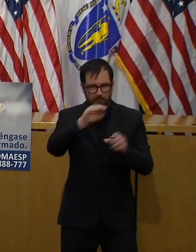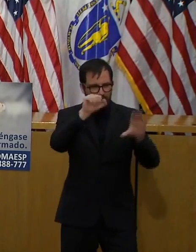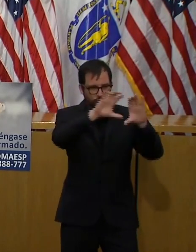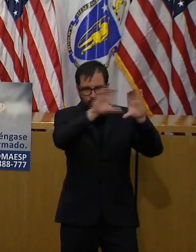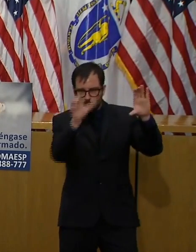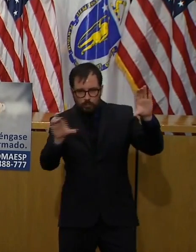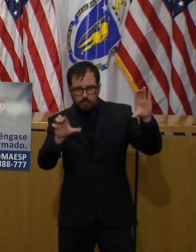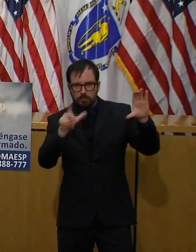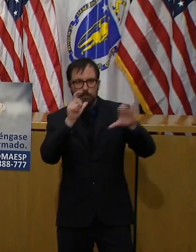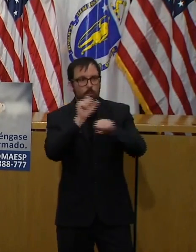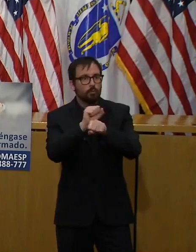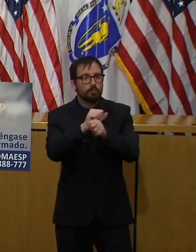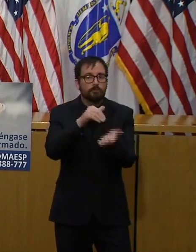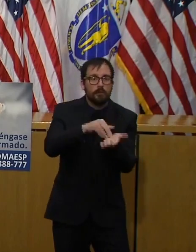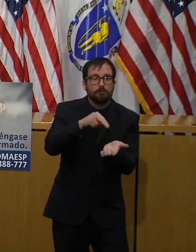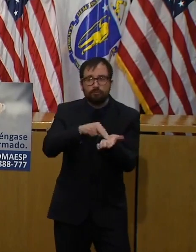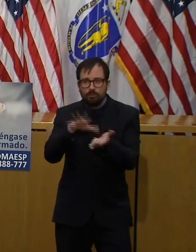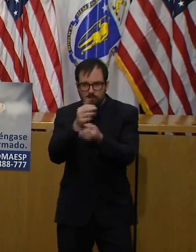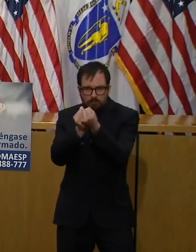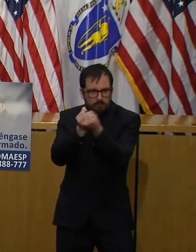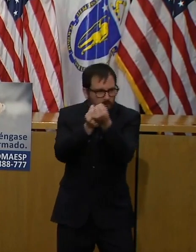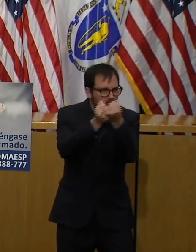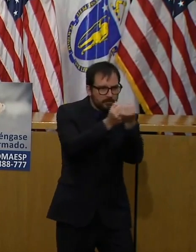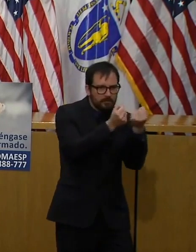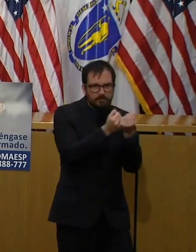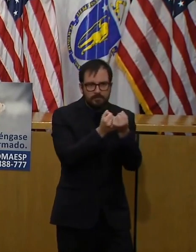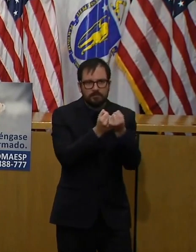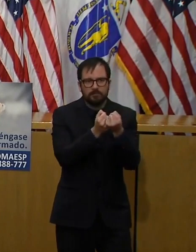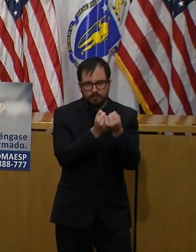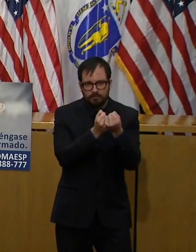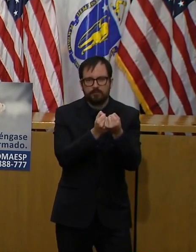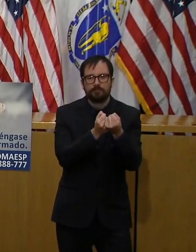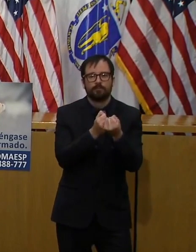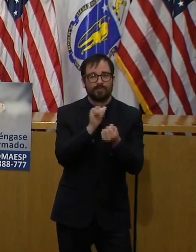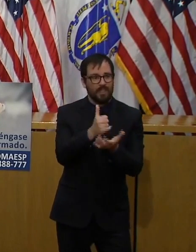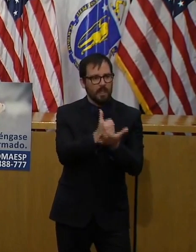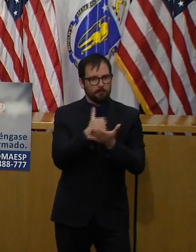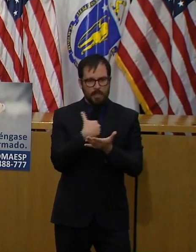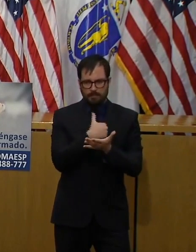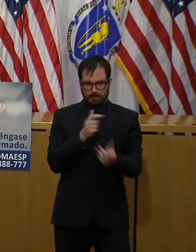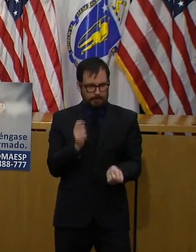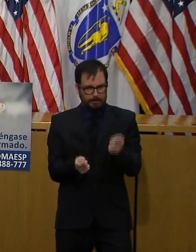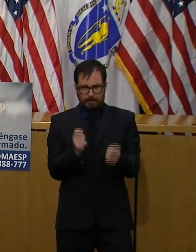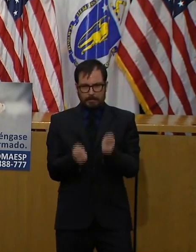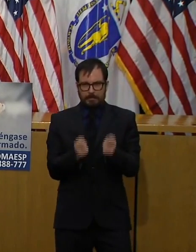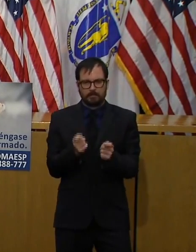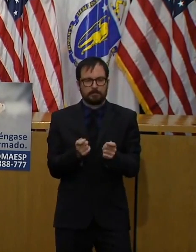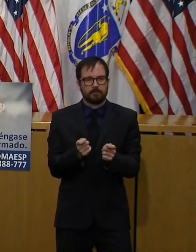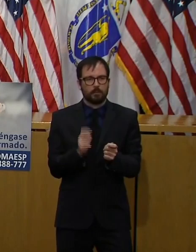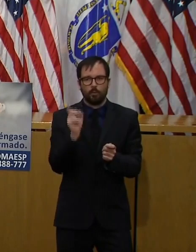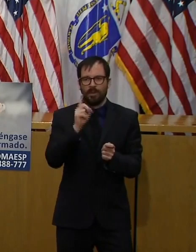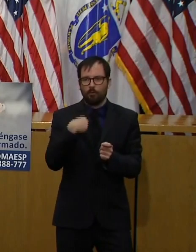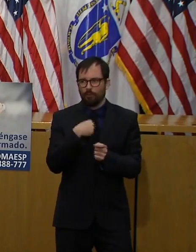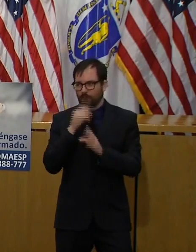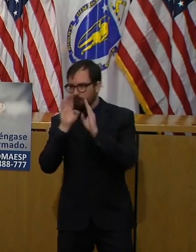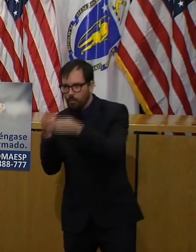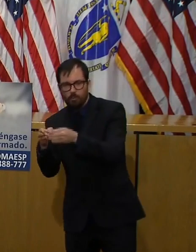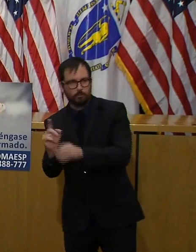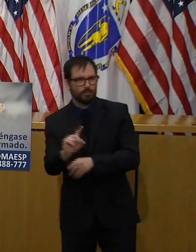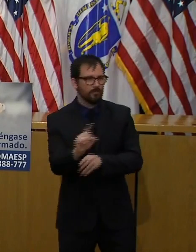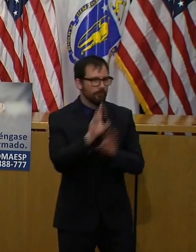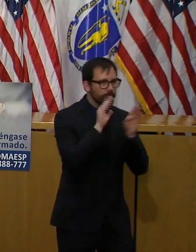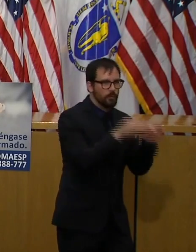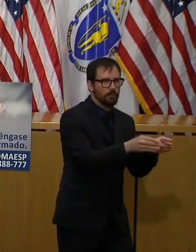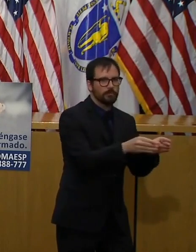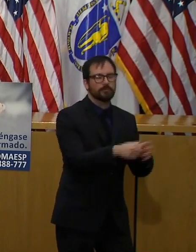respect to capacity will be here in the Commonwealth. And it will also help us make sure that we make the best decisions we can to support our